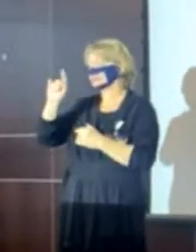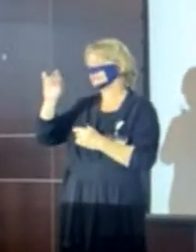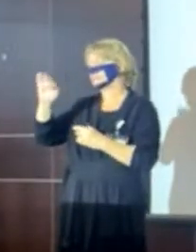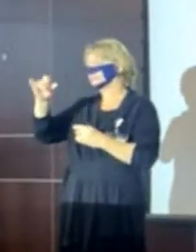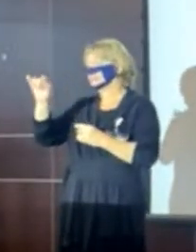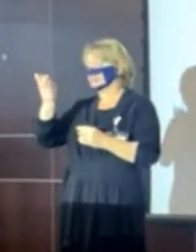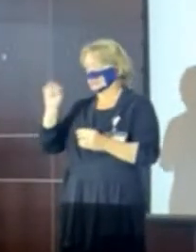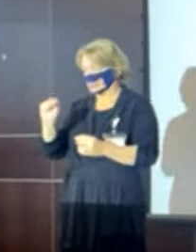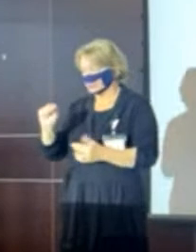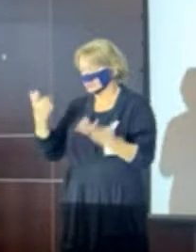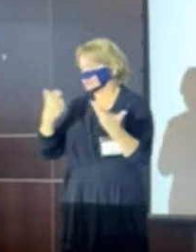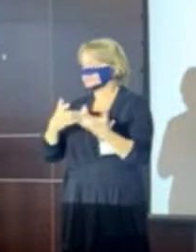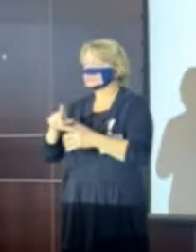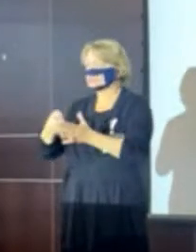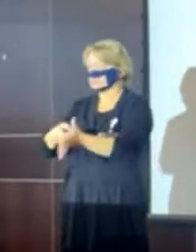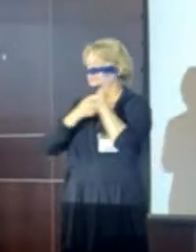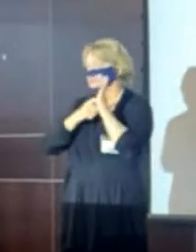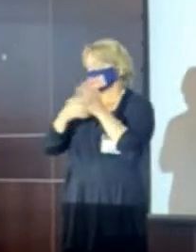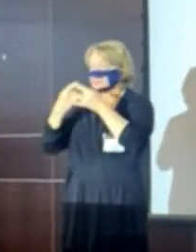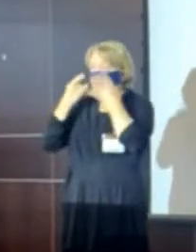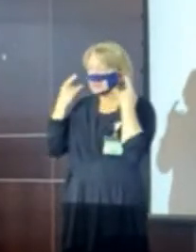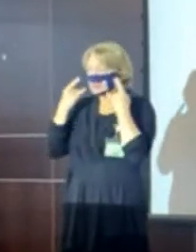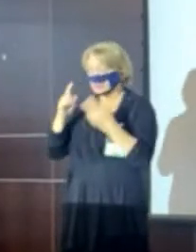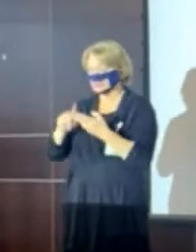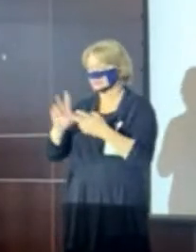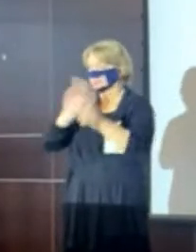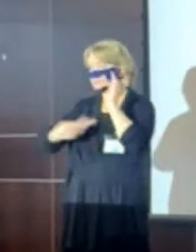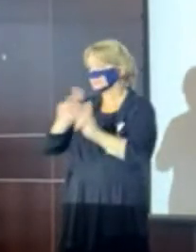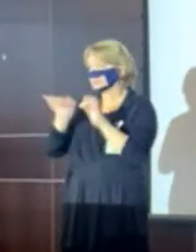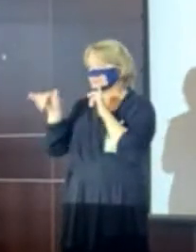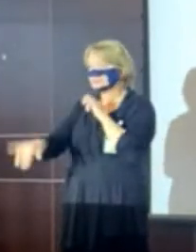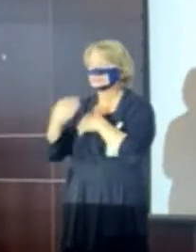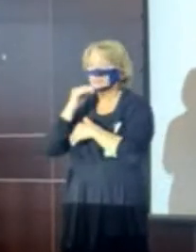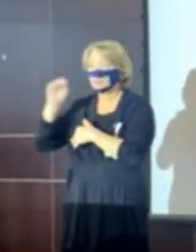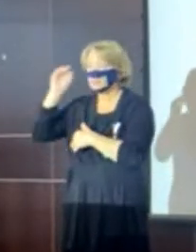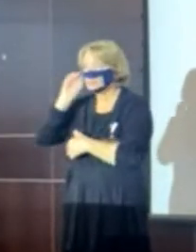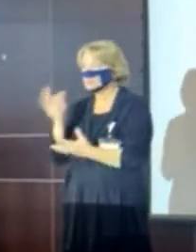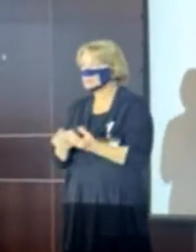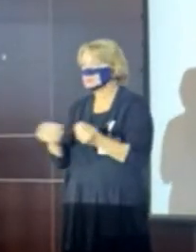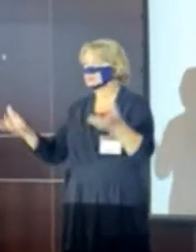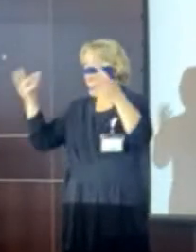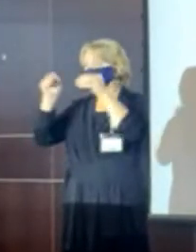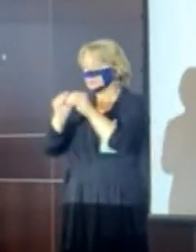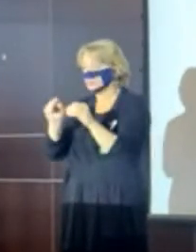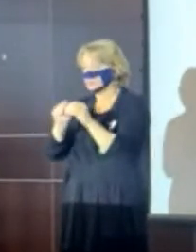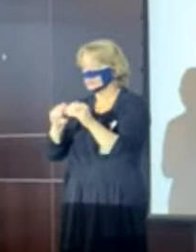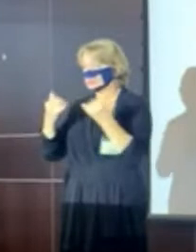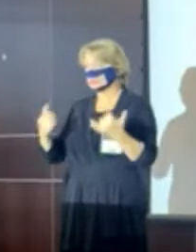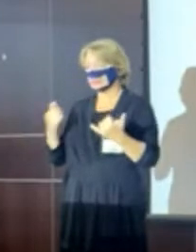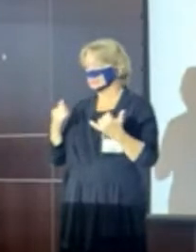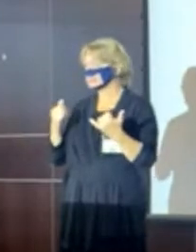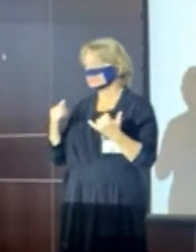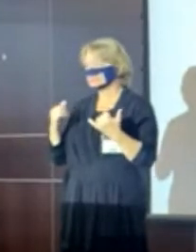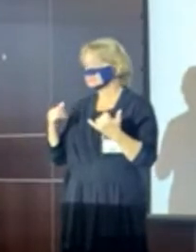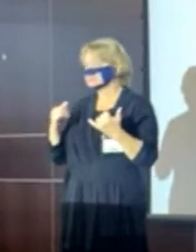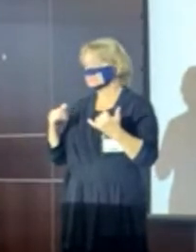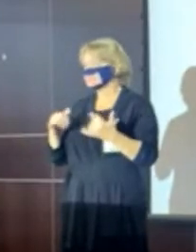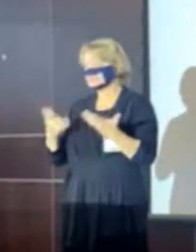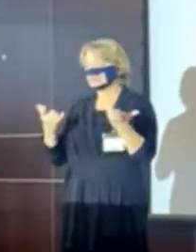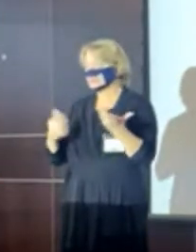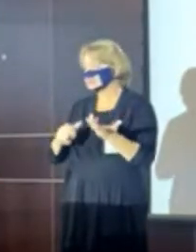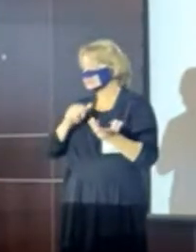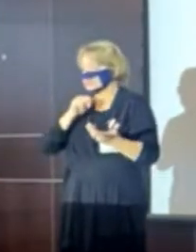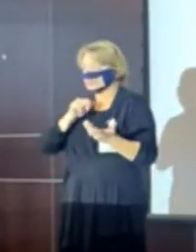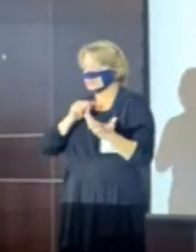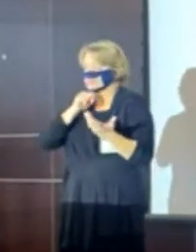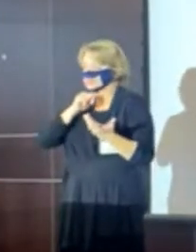mask mandates. There were people stayed at home a lot more. Now there's very few, if any, mitigation really